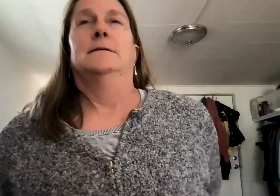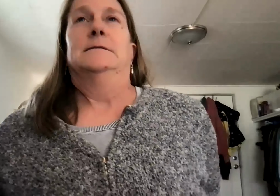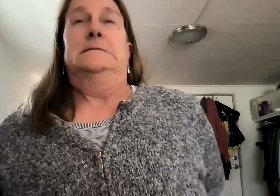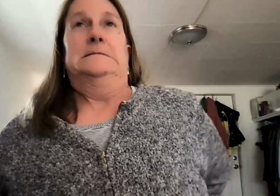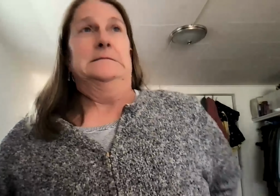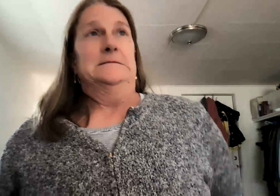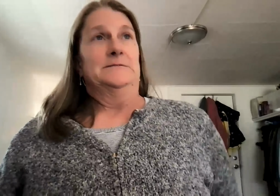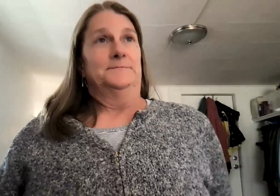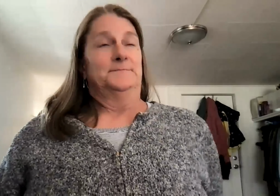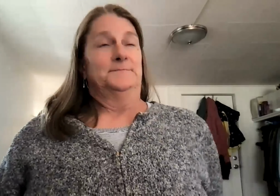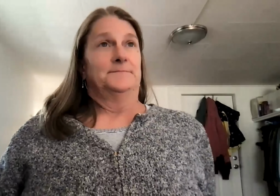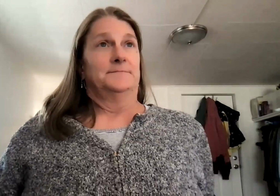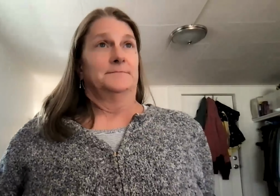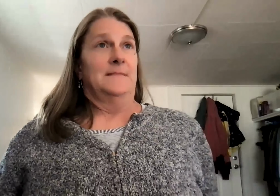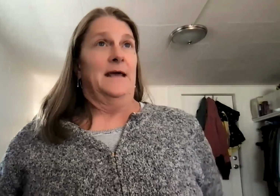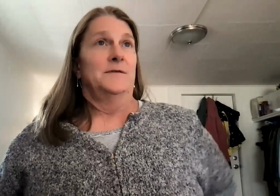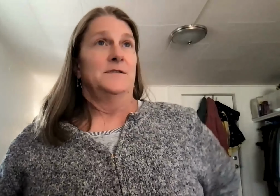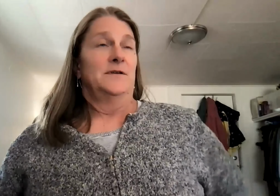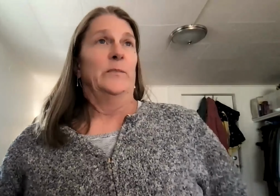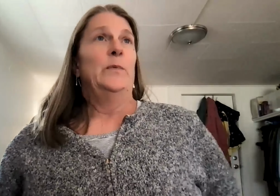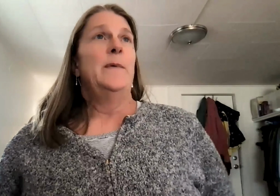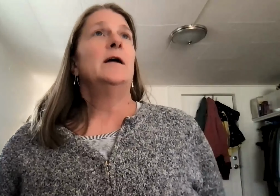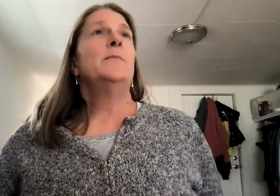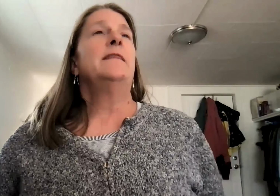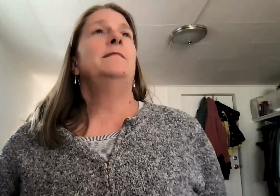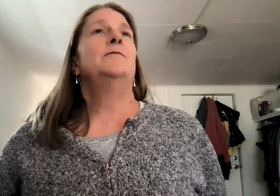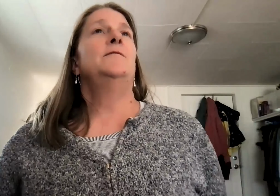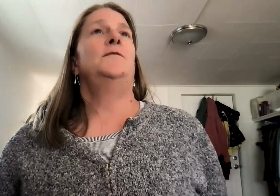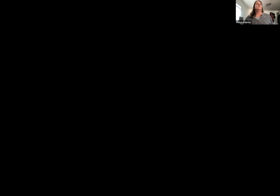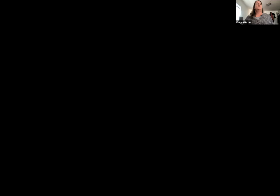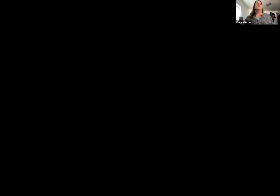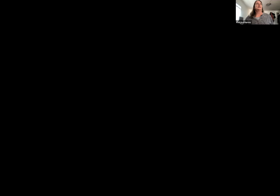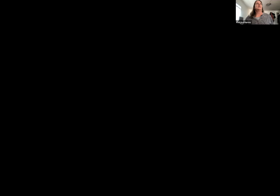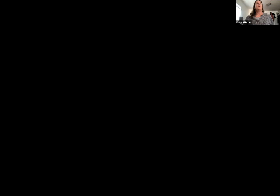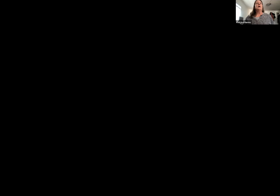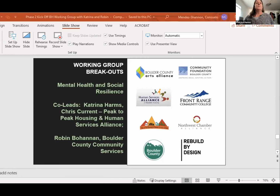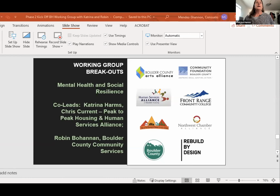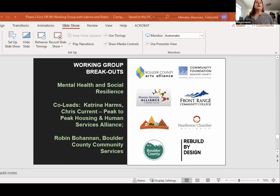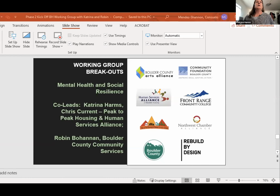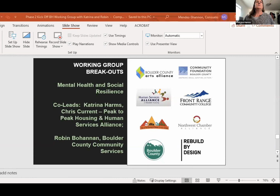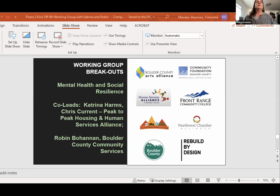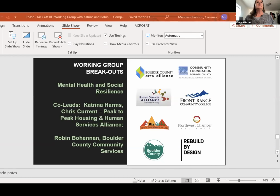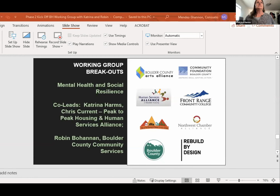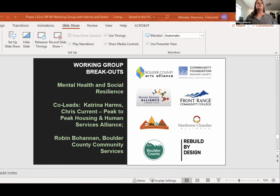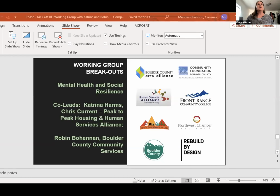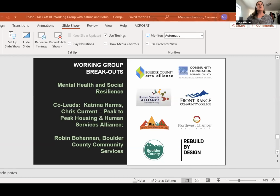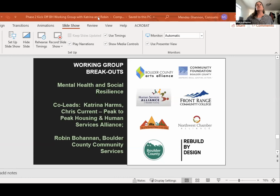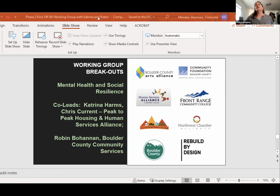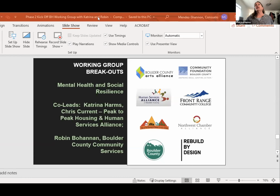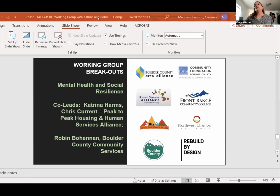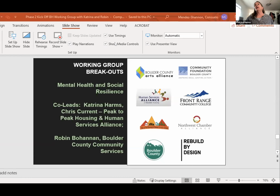going to do introductions after that. I was preparing my screen. We're going to do a